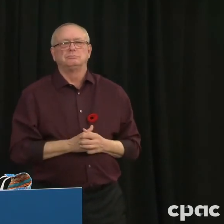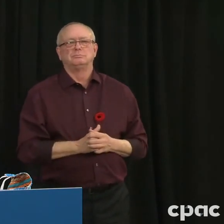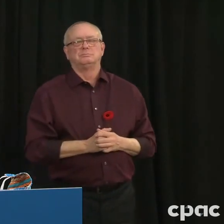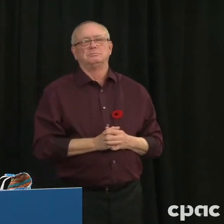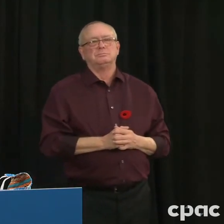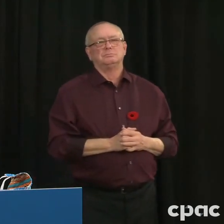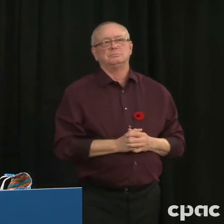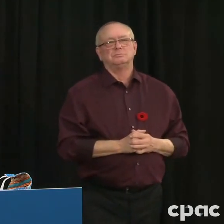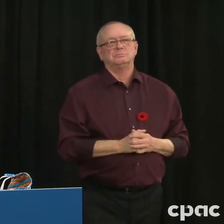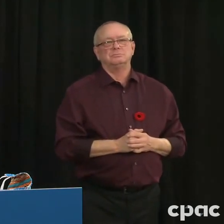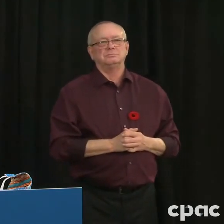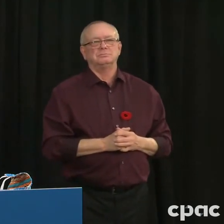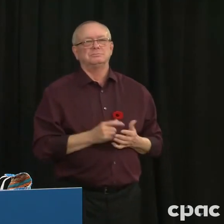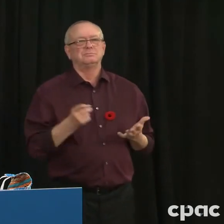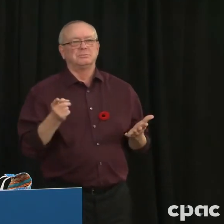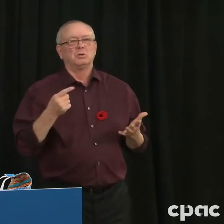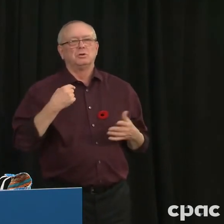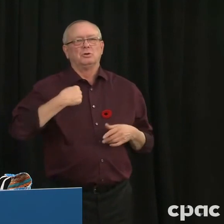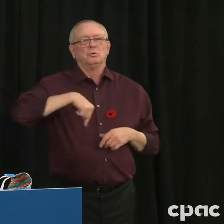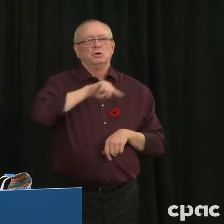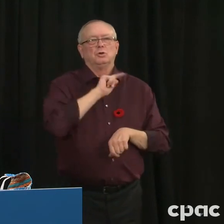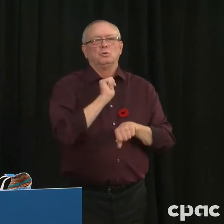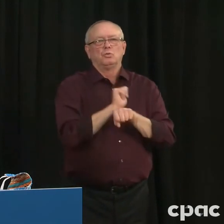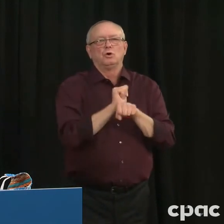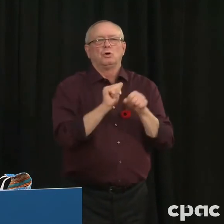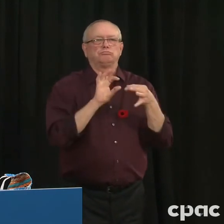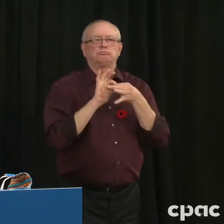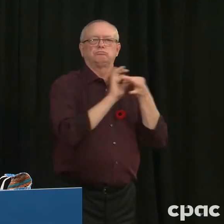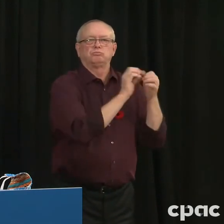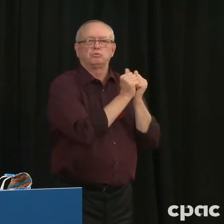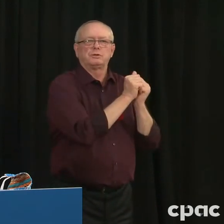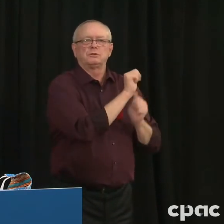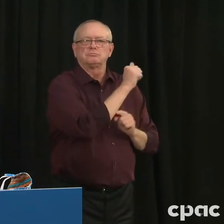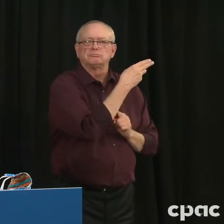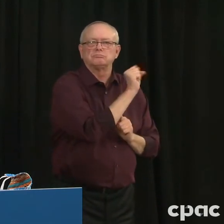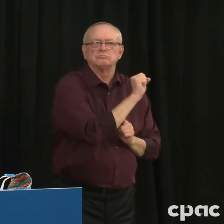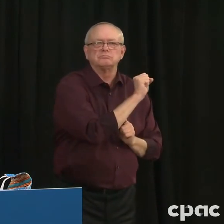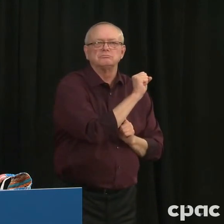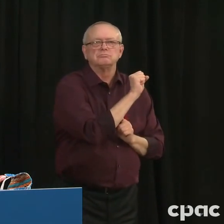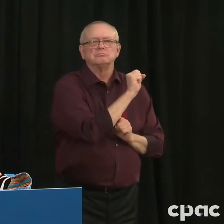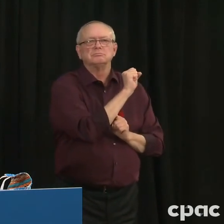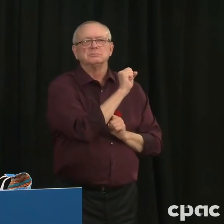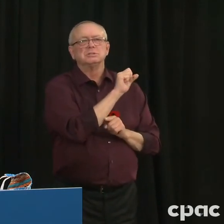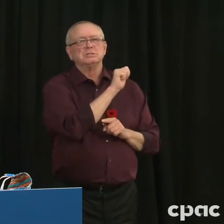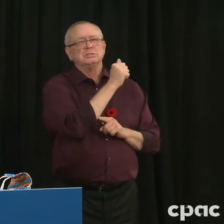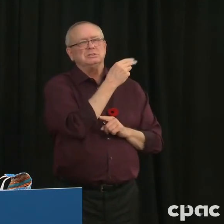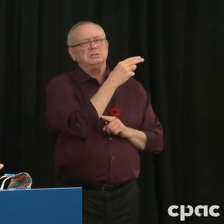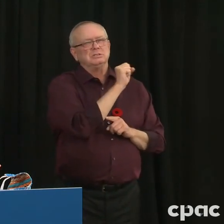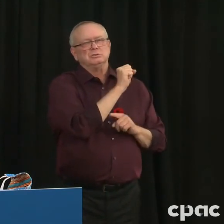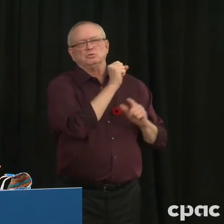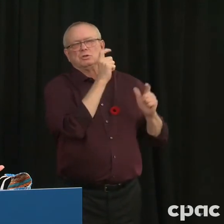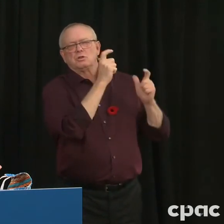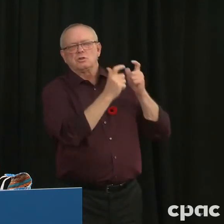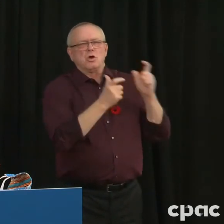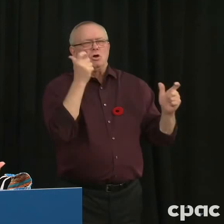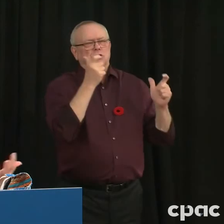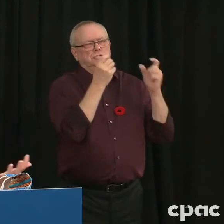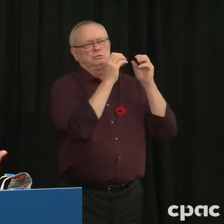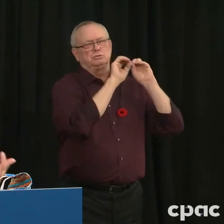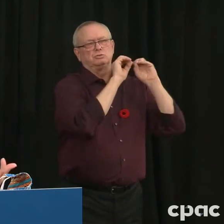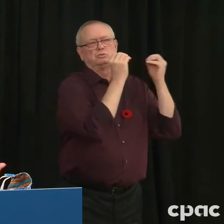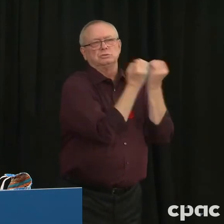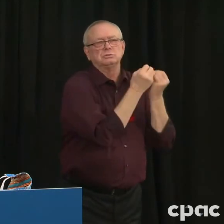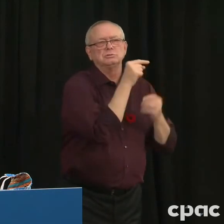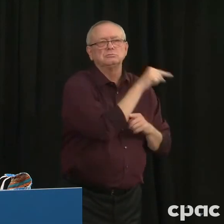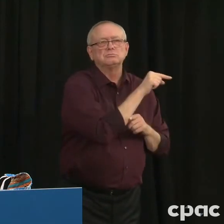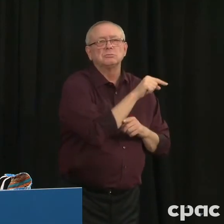as you know, because Alberta Health Services is such a large organization, and Alberta Precision Laboratories as